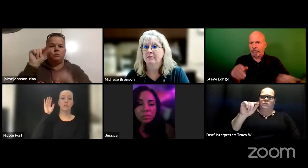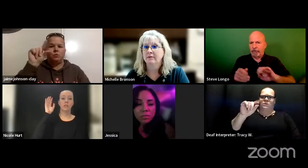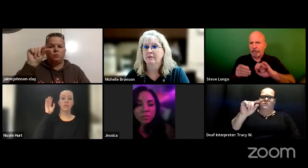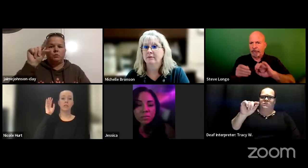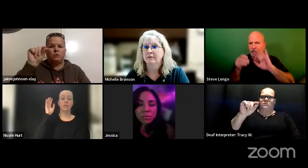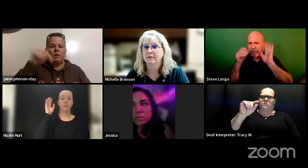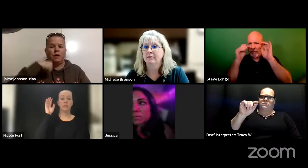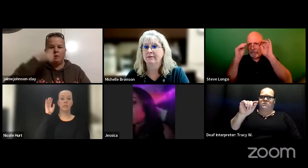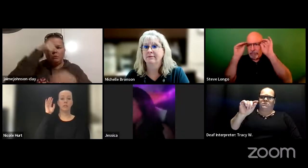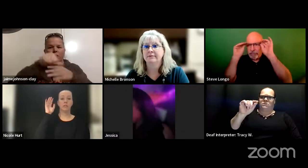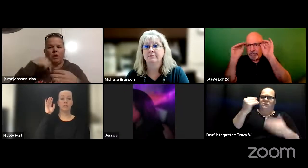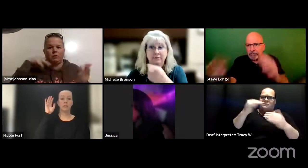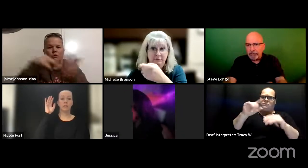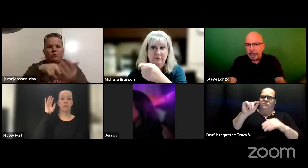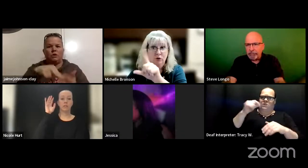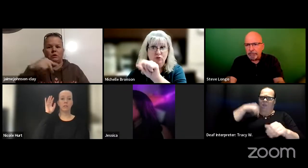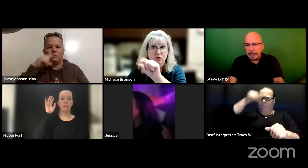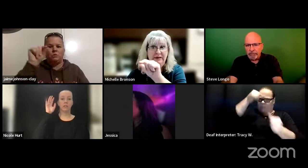Nicole?